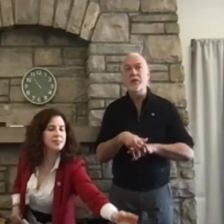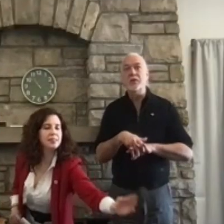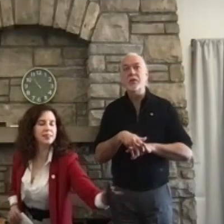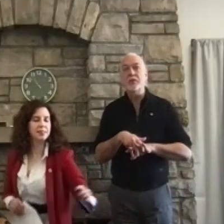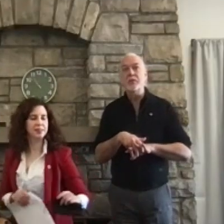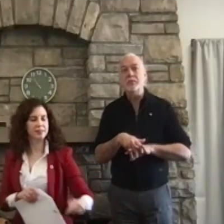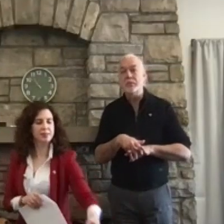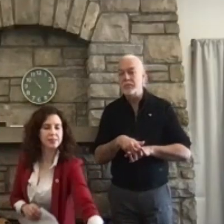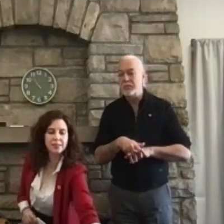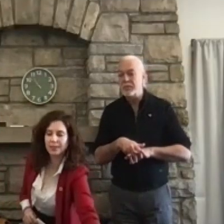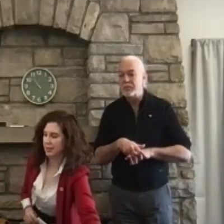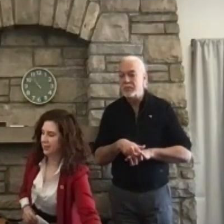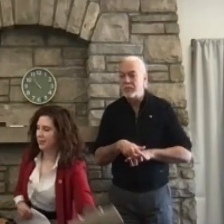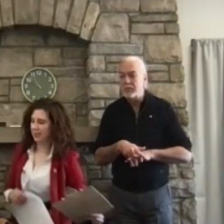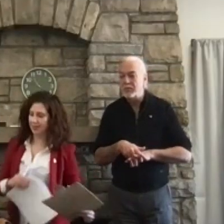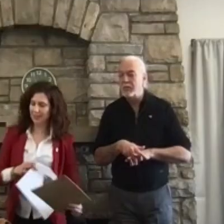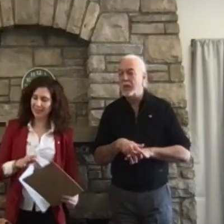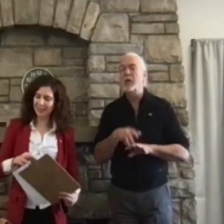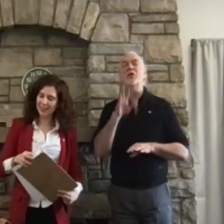Anungi Queen Indigo,